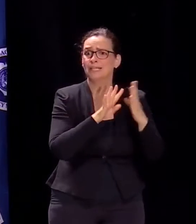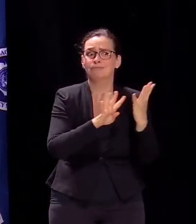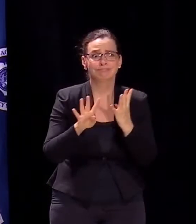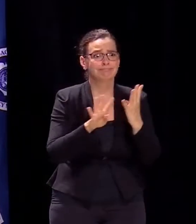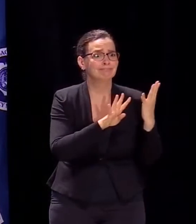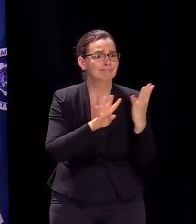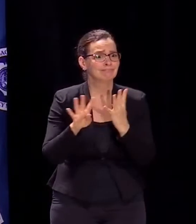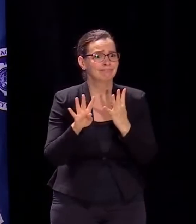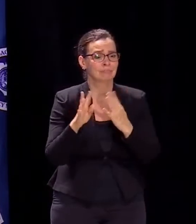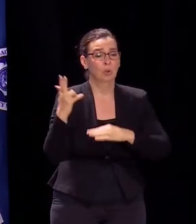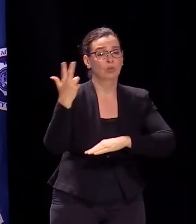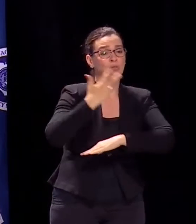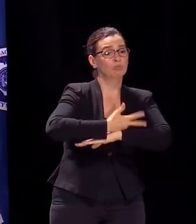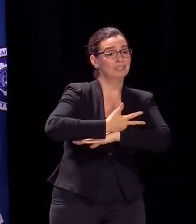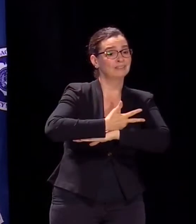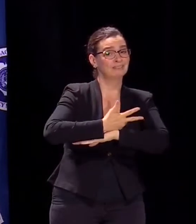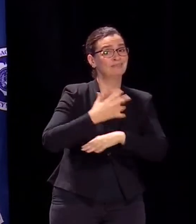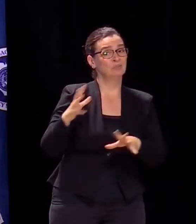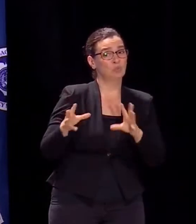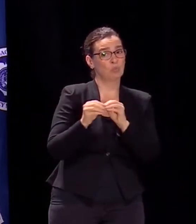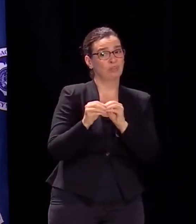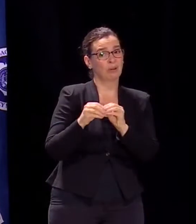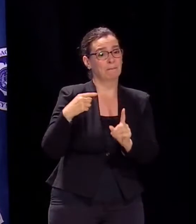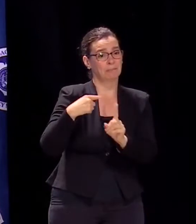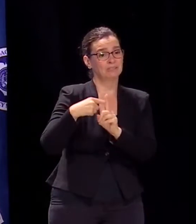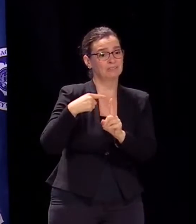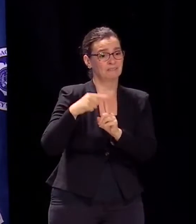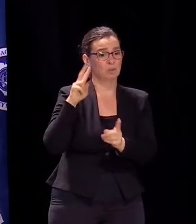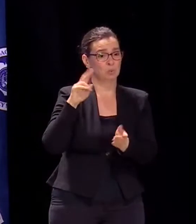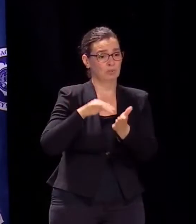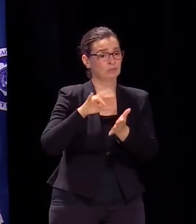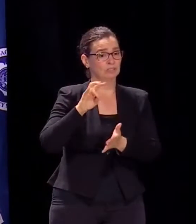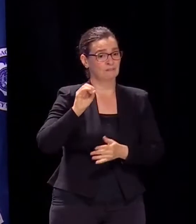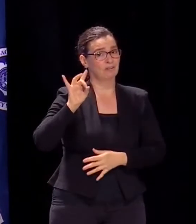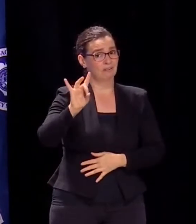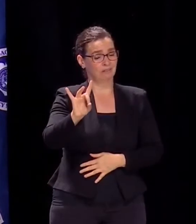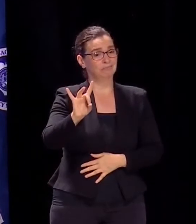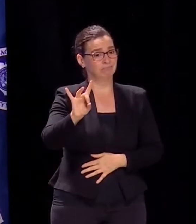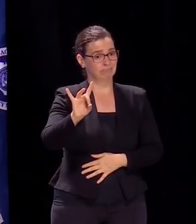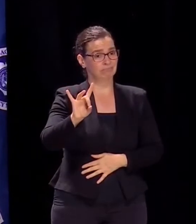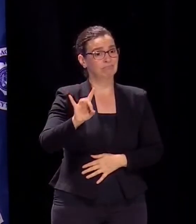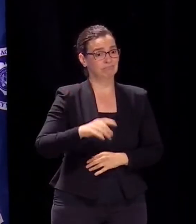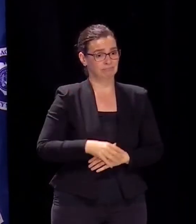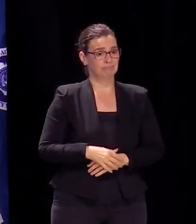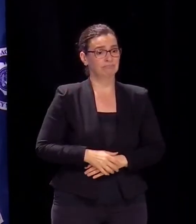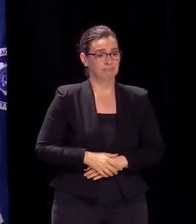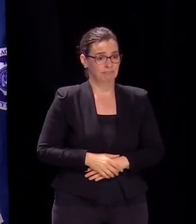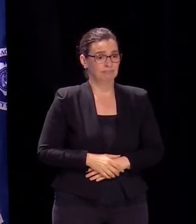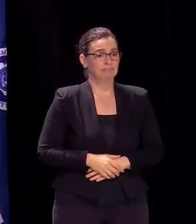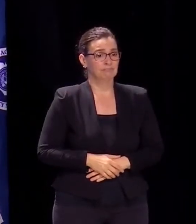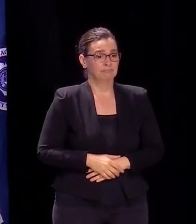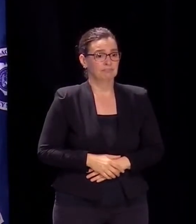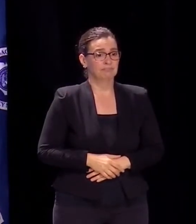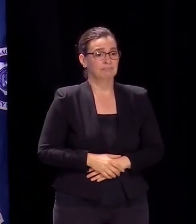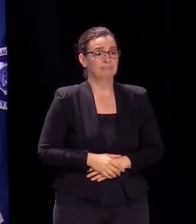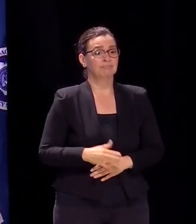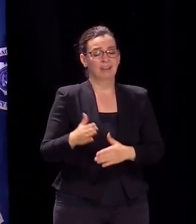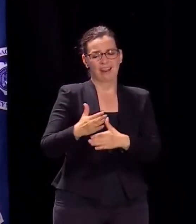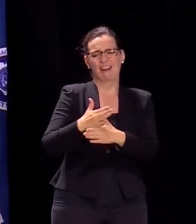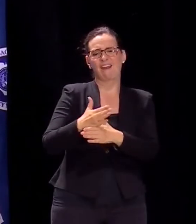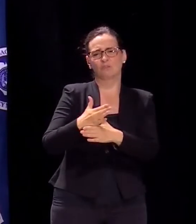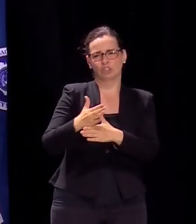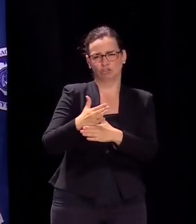our positive infection rate related to community spread, again, we're doing this, we're going to do a 3-day average on this because